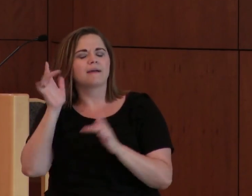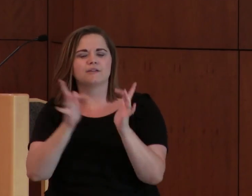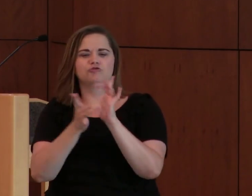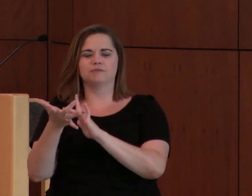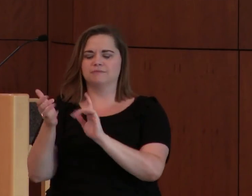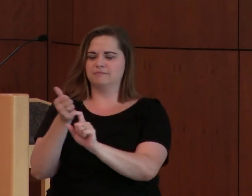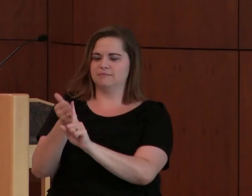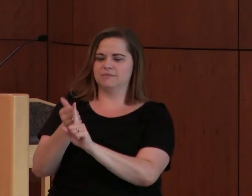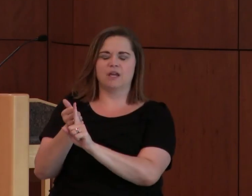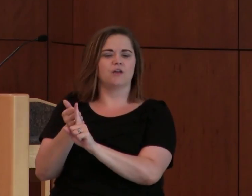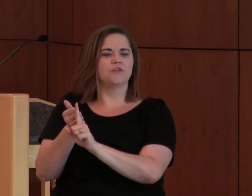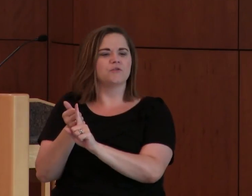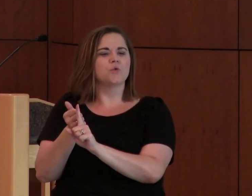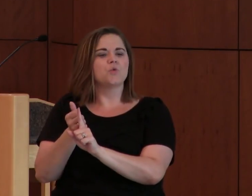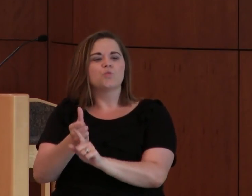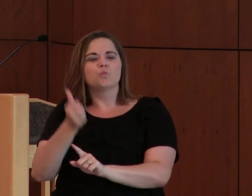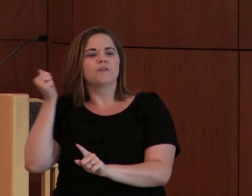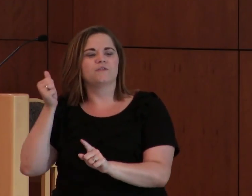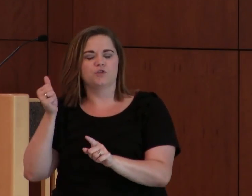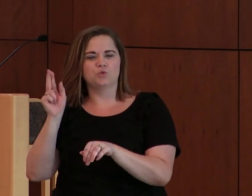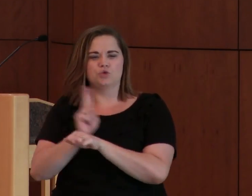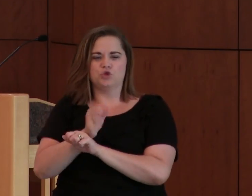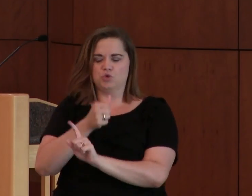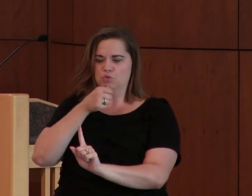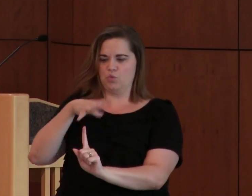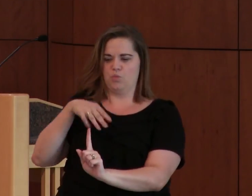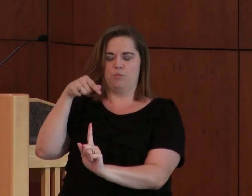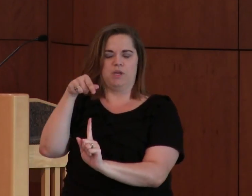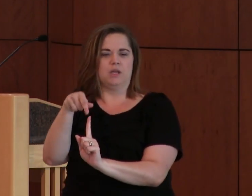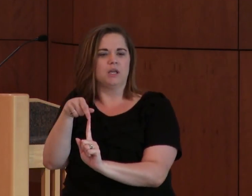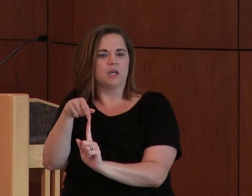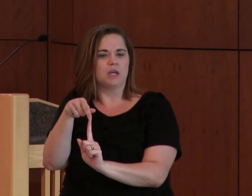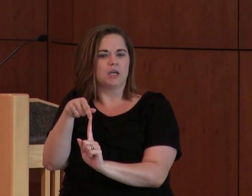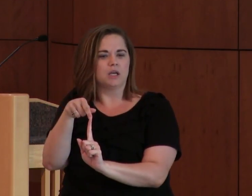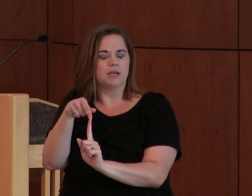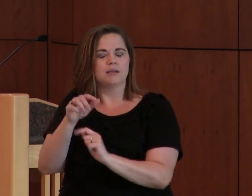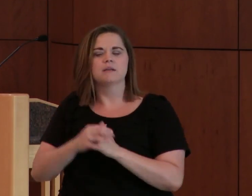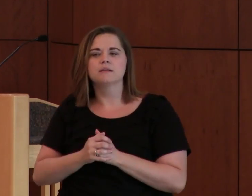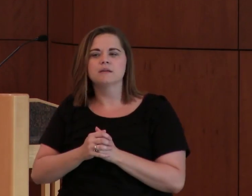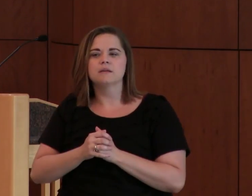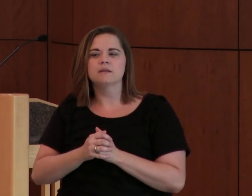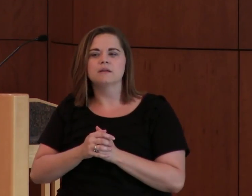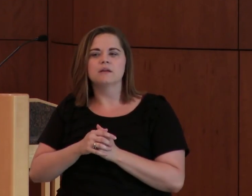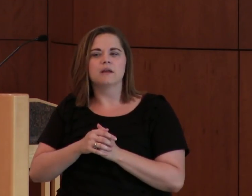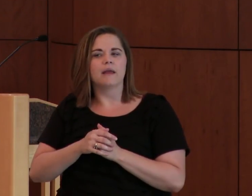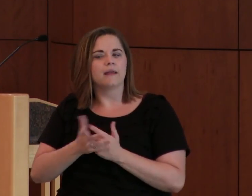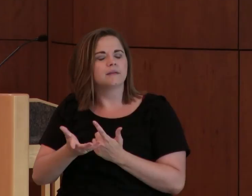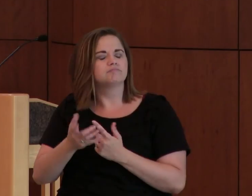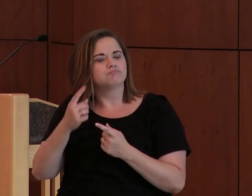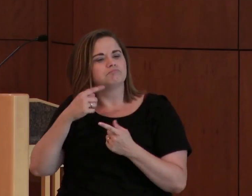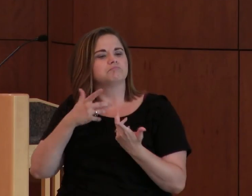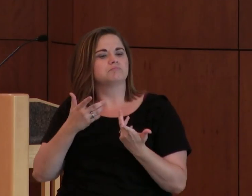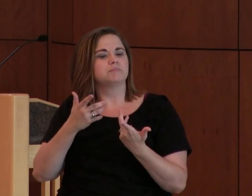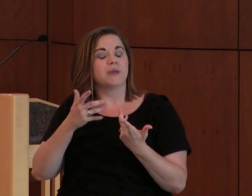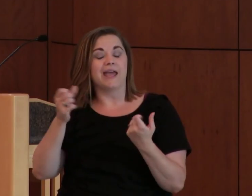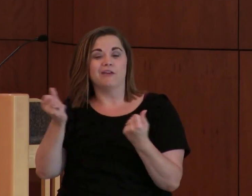to use this woman as the pawn in their story and their trap. Instead, turned the whole thing